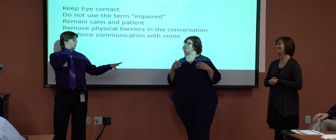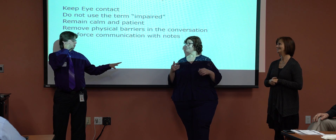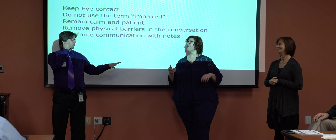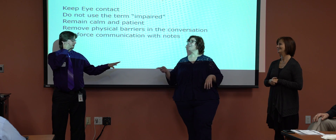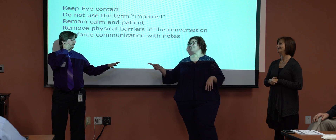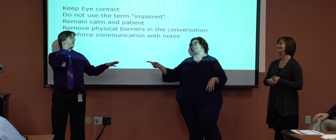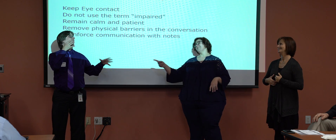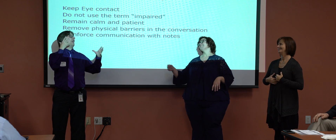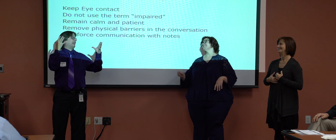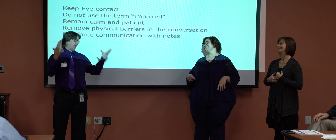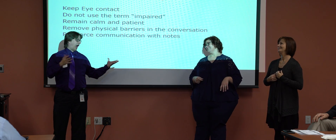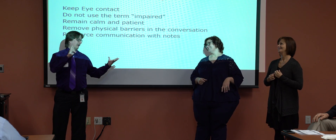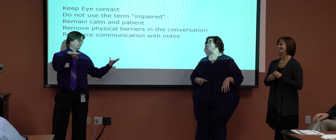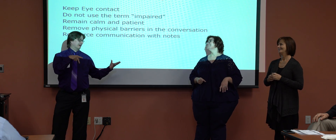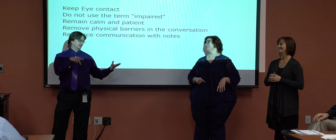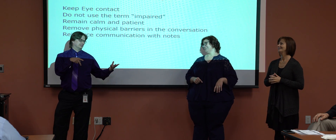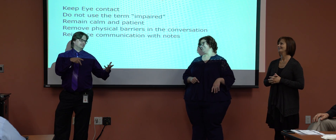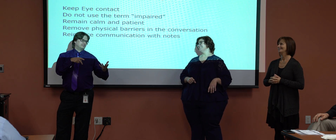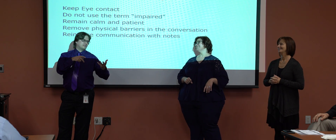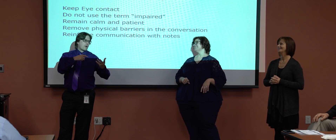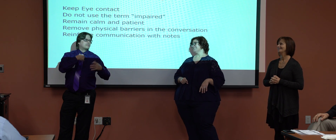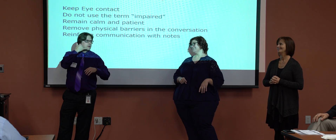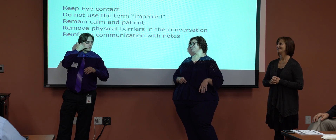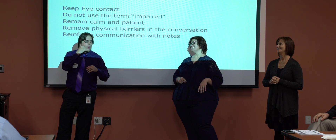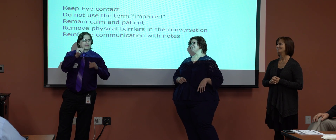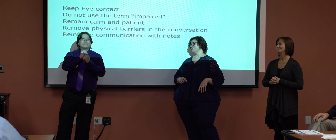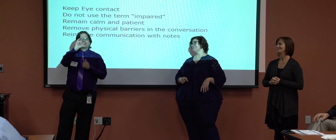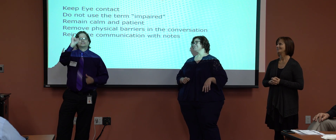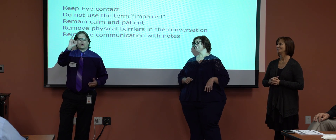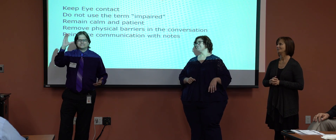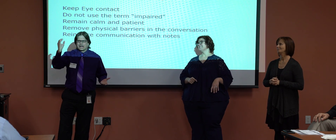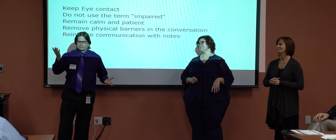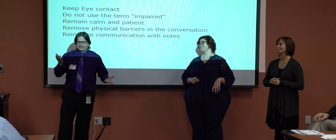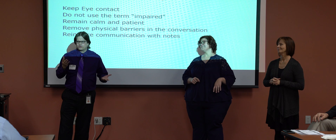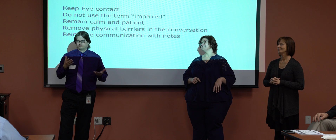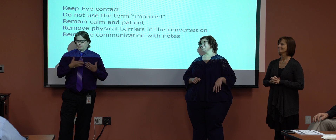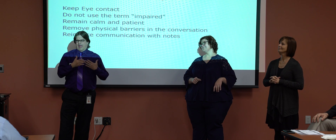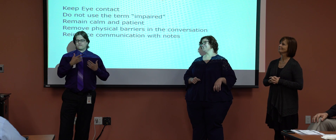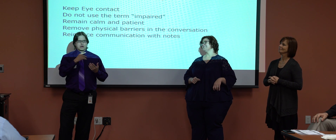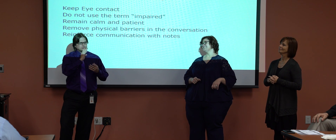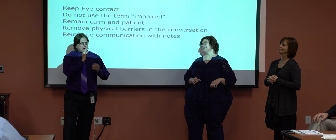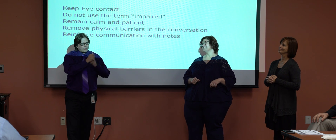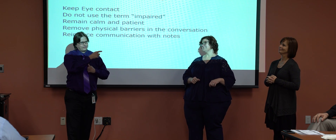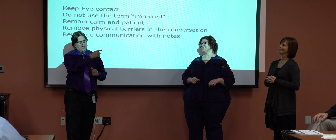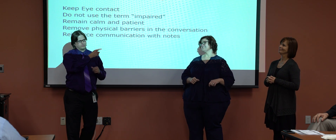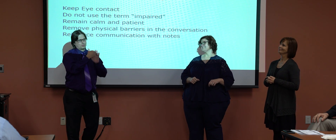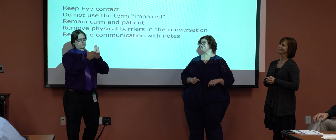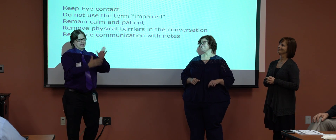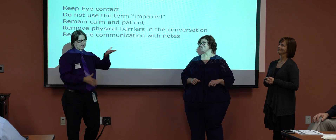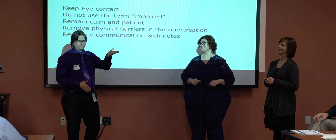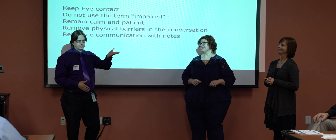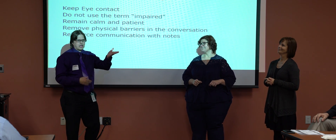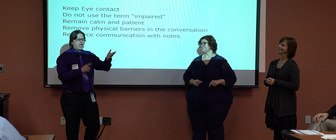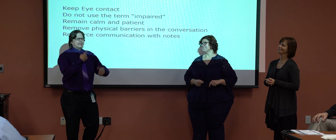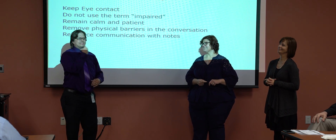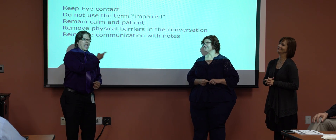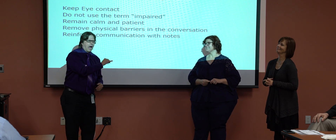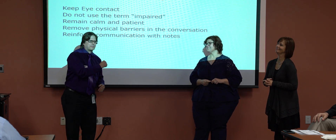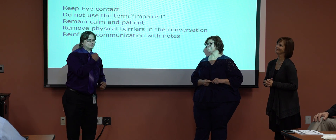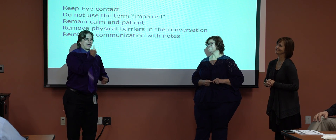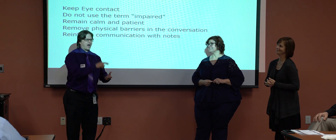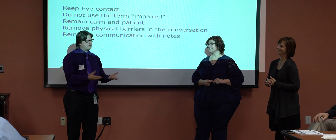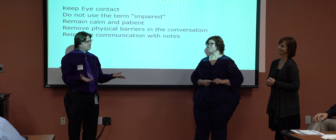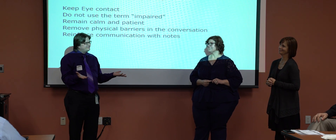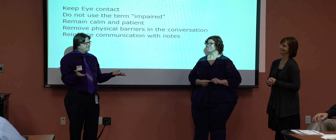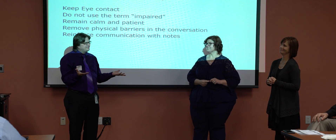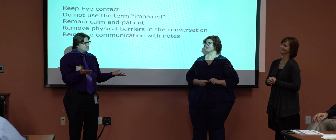on the phone. A lot on video phone calls. I may be calling the insurance company or something,